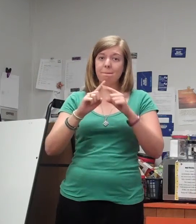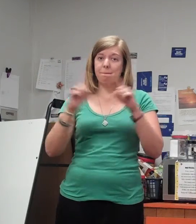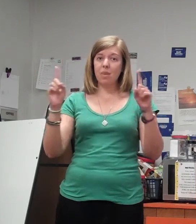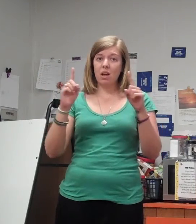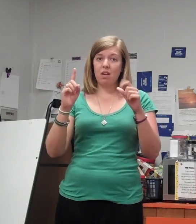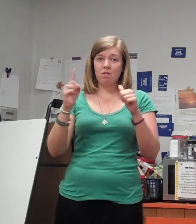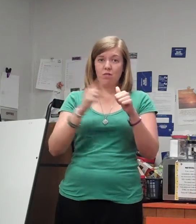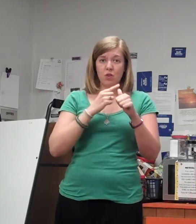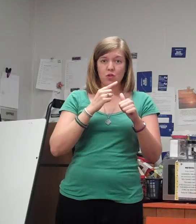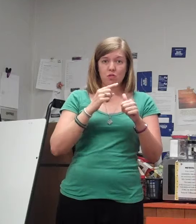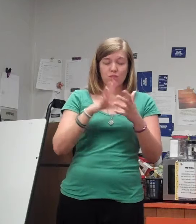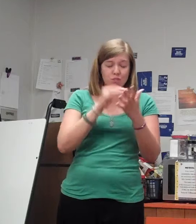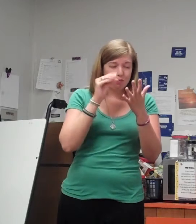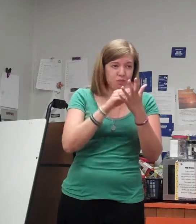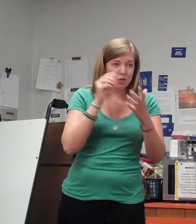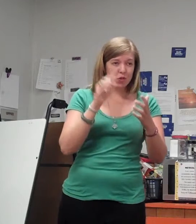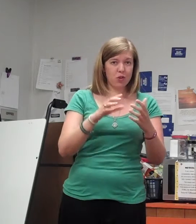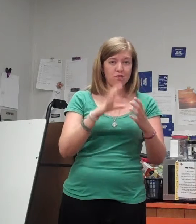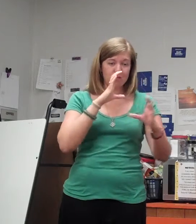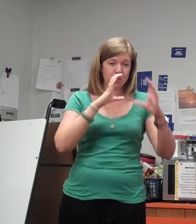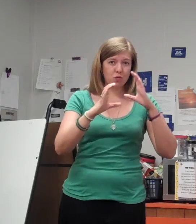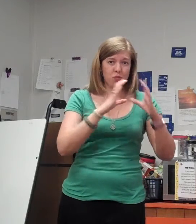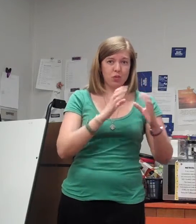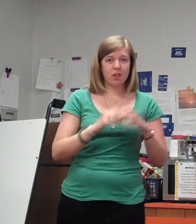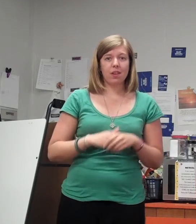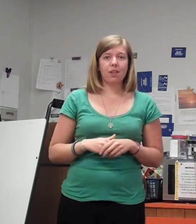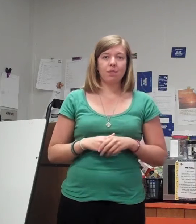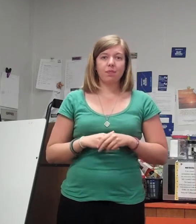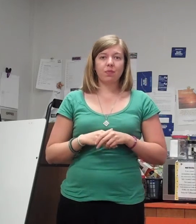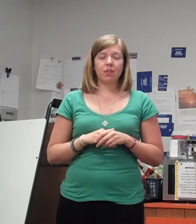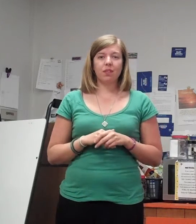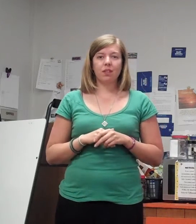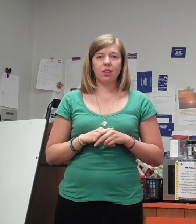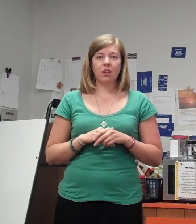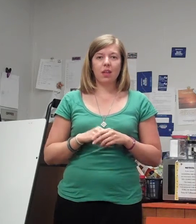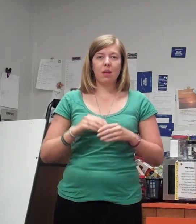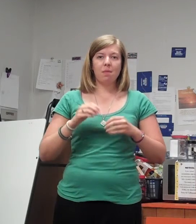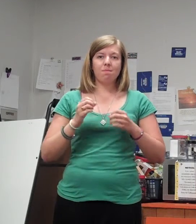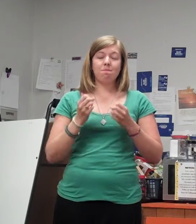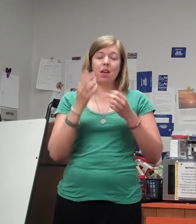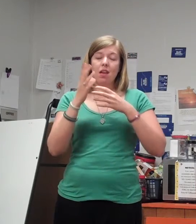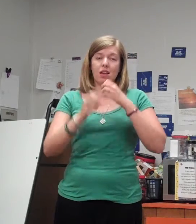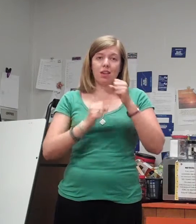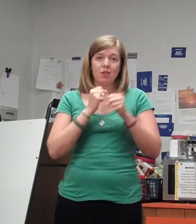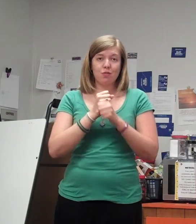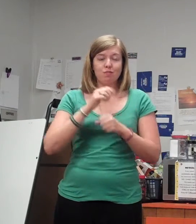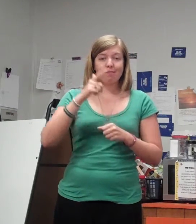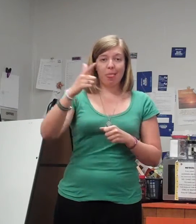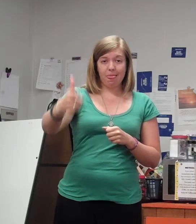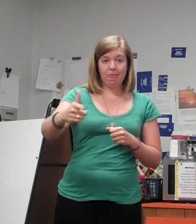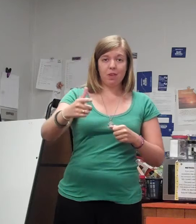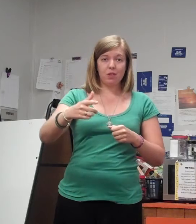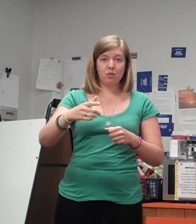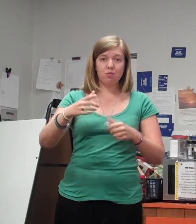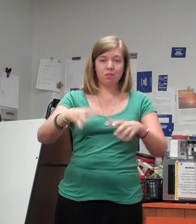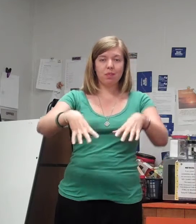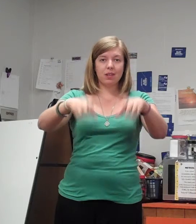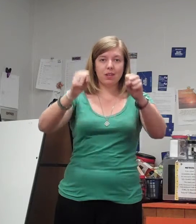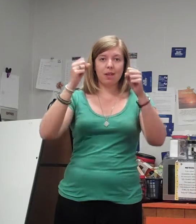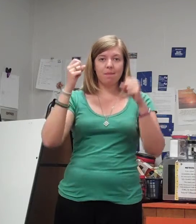took us many, many, many years later to actually adopting. My husband and I, when